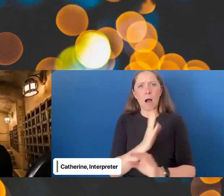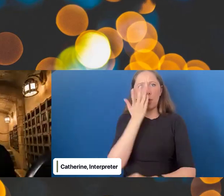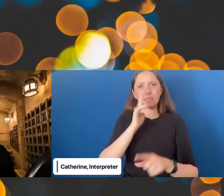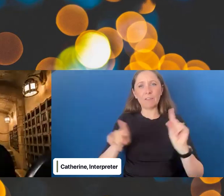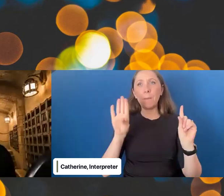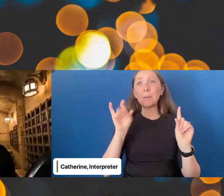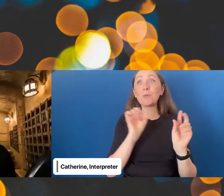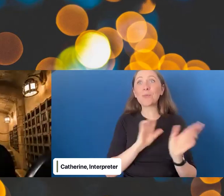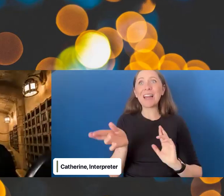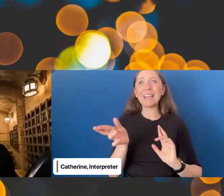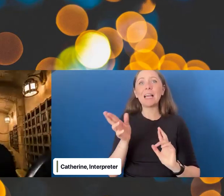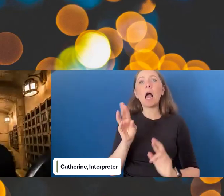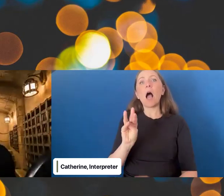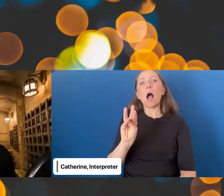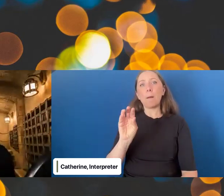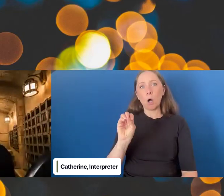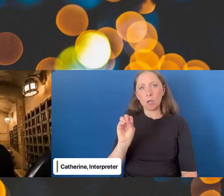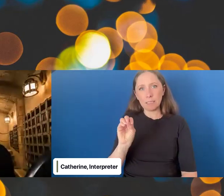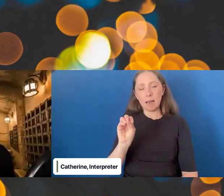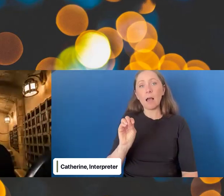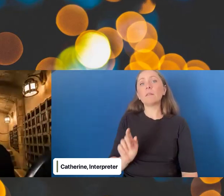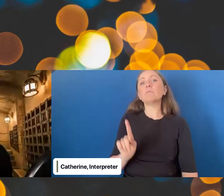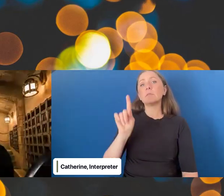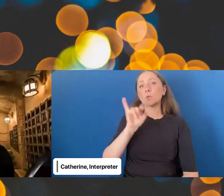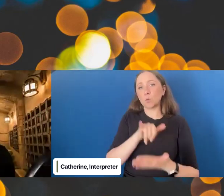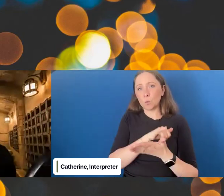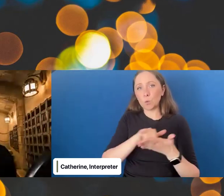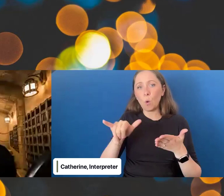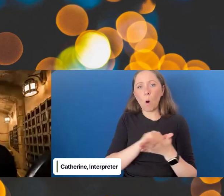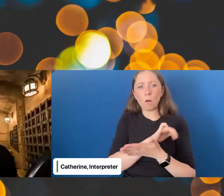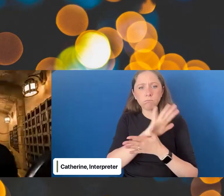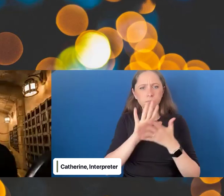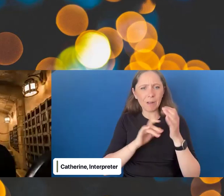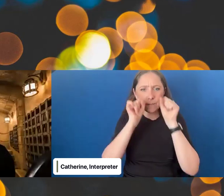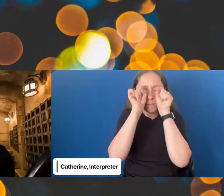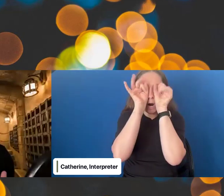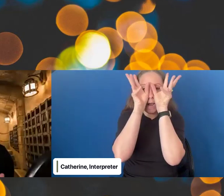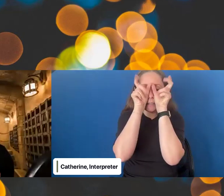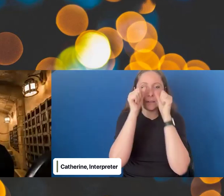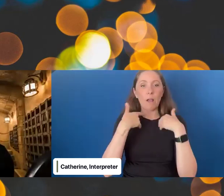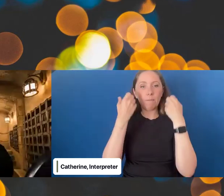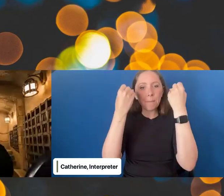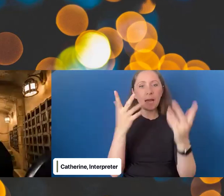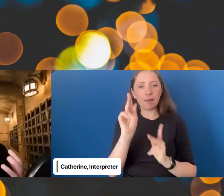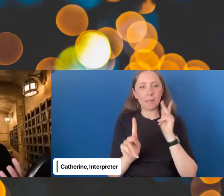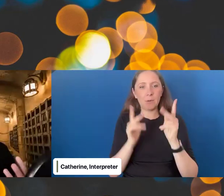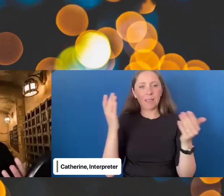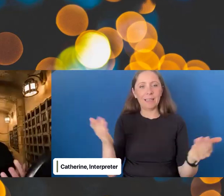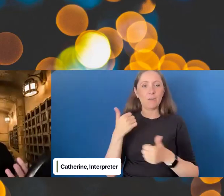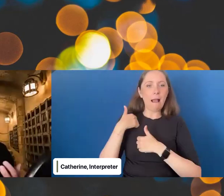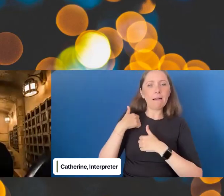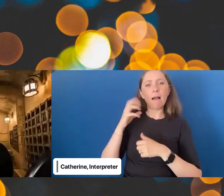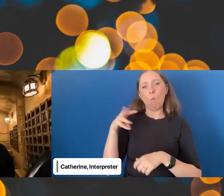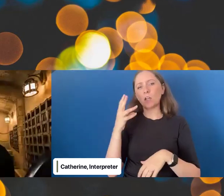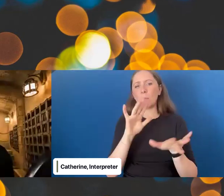Yeah, Montana, upstate New York, amazing. There are a lot of people here, and we are a very